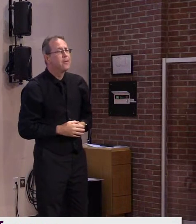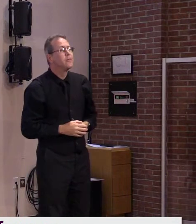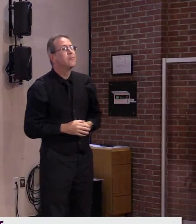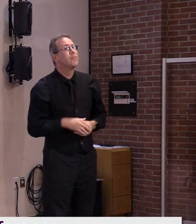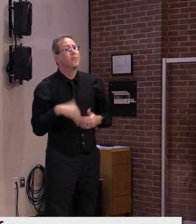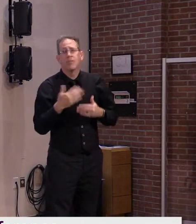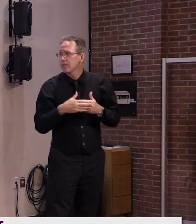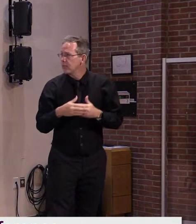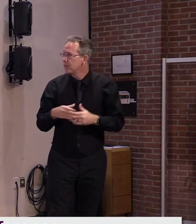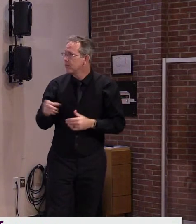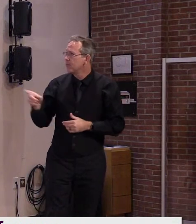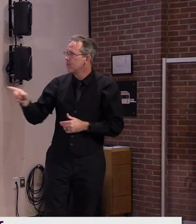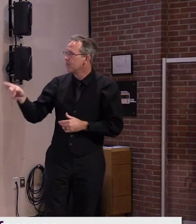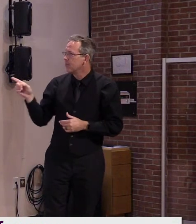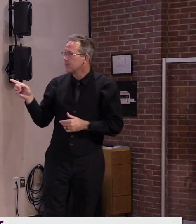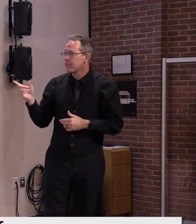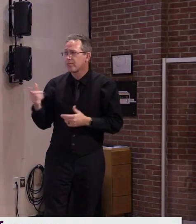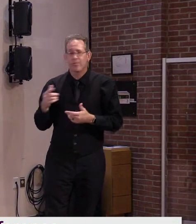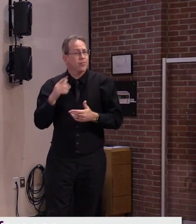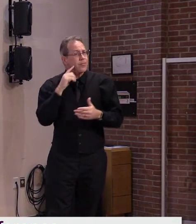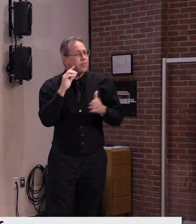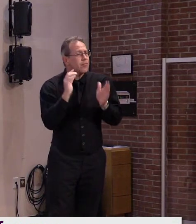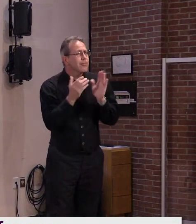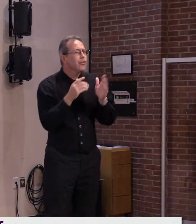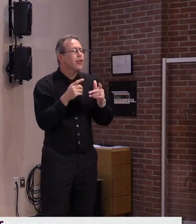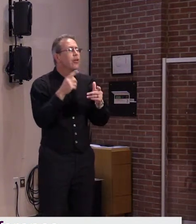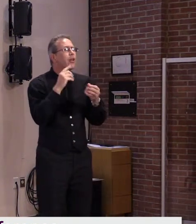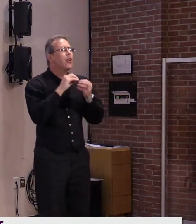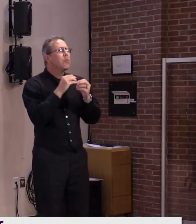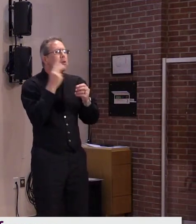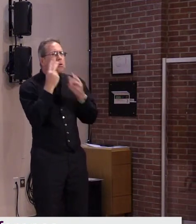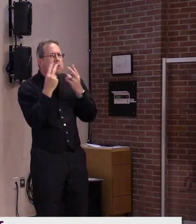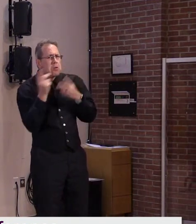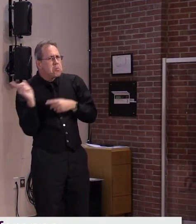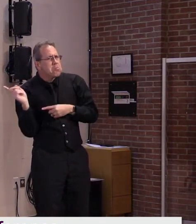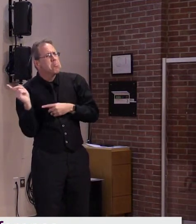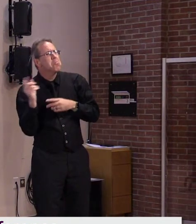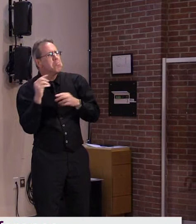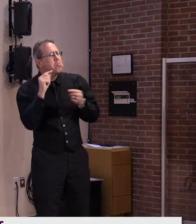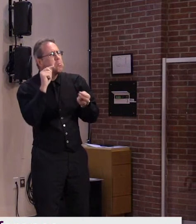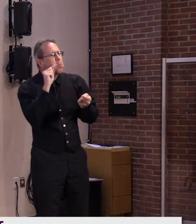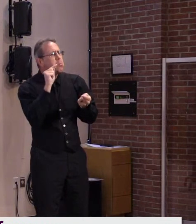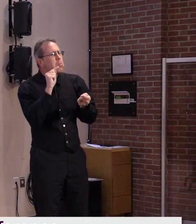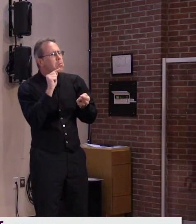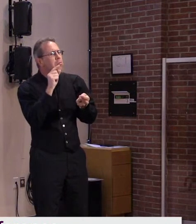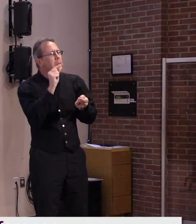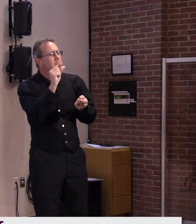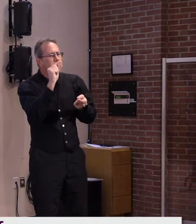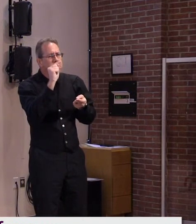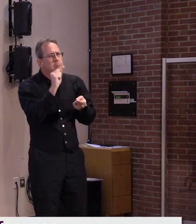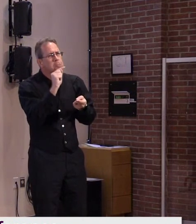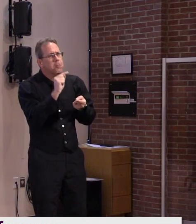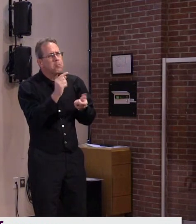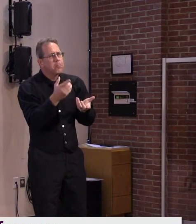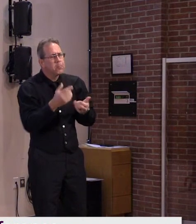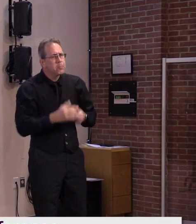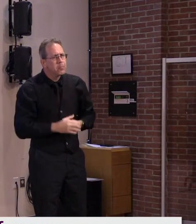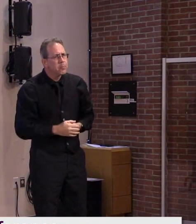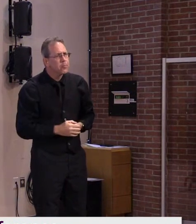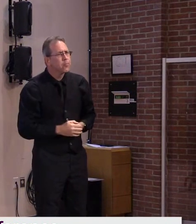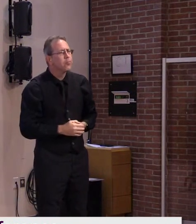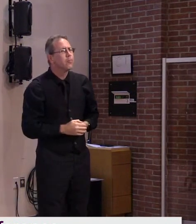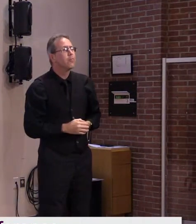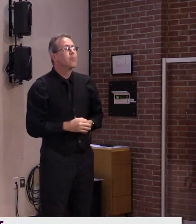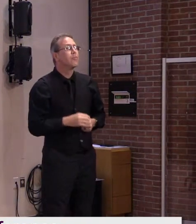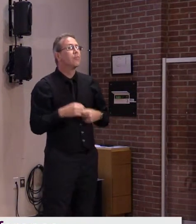country, which has slowed and is actually down 1% over the last 7 days. So deaths and hospitalizations being a lagging indicator, it's